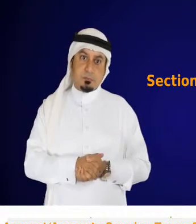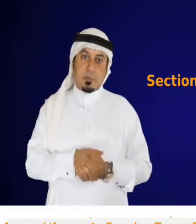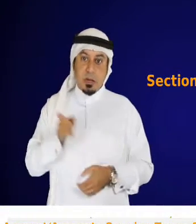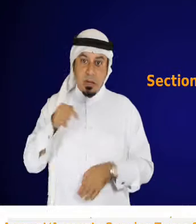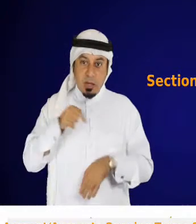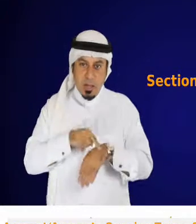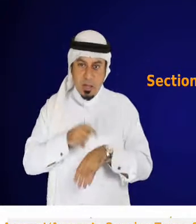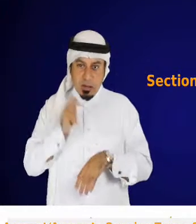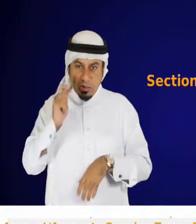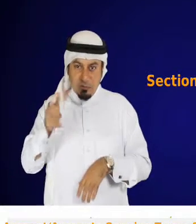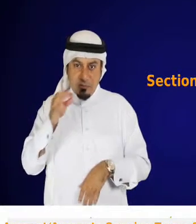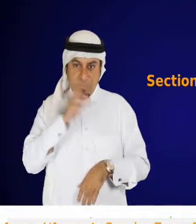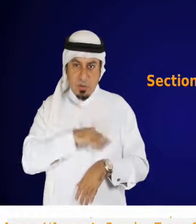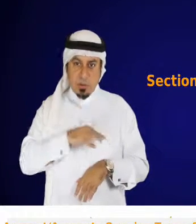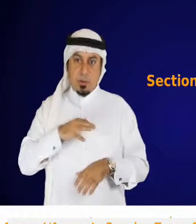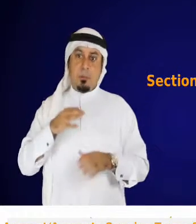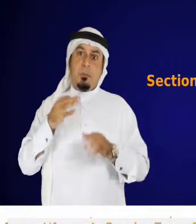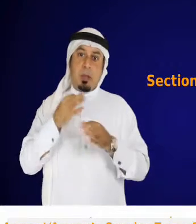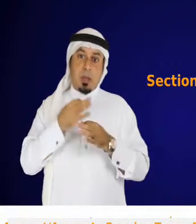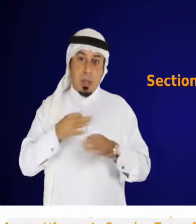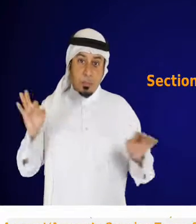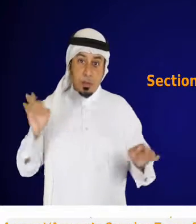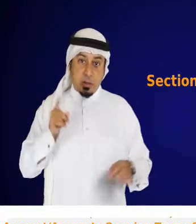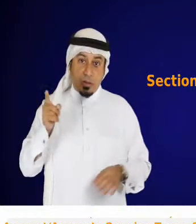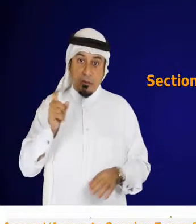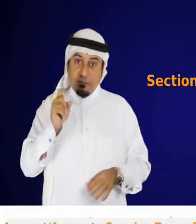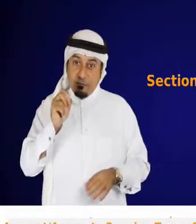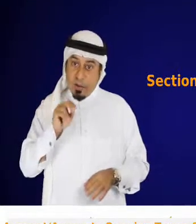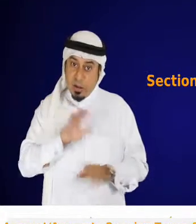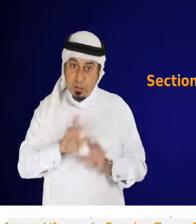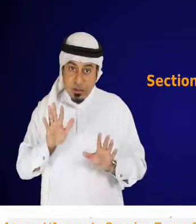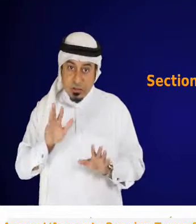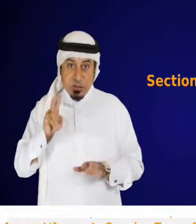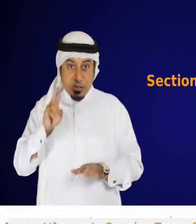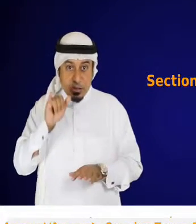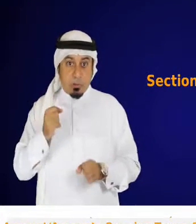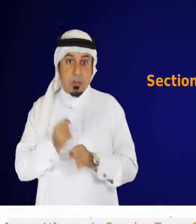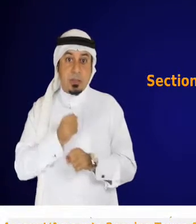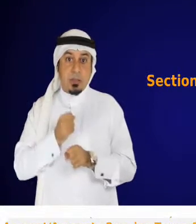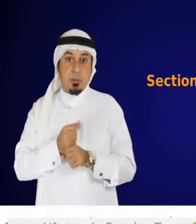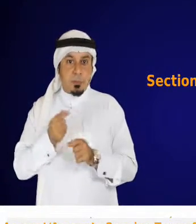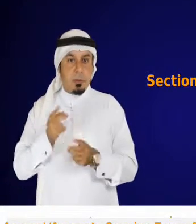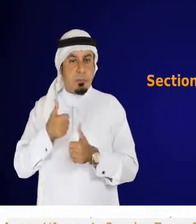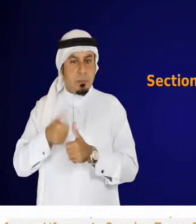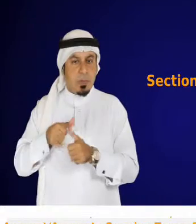shall be applied to reduce the principal amount or any such overdraft or any other banking facilities.